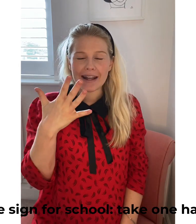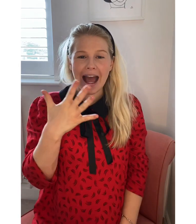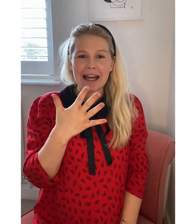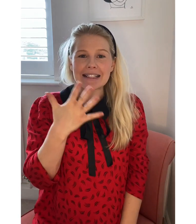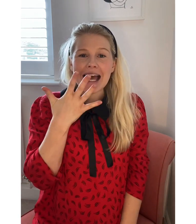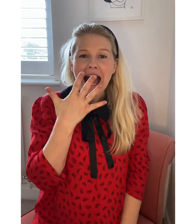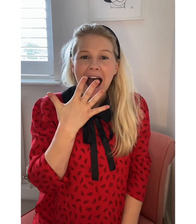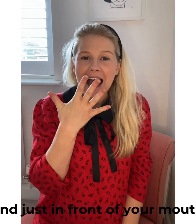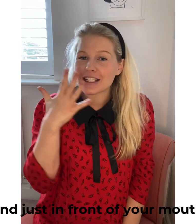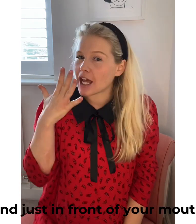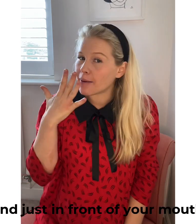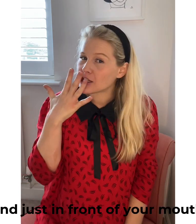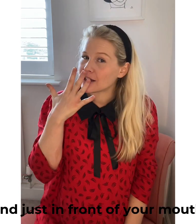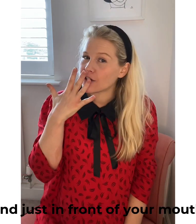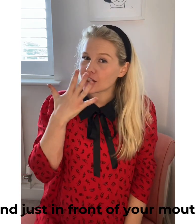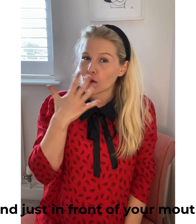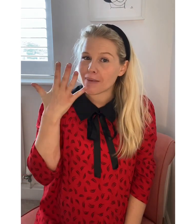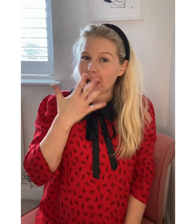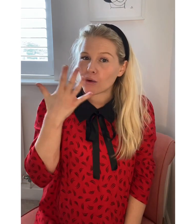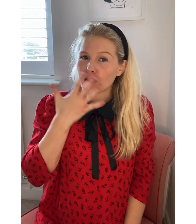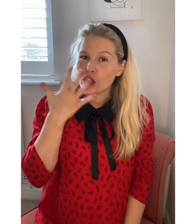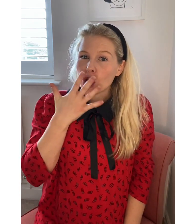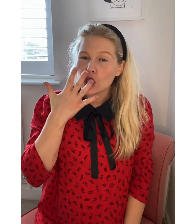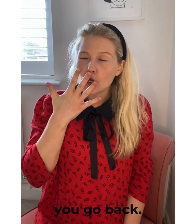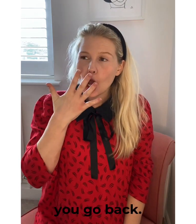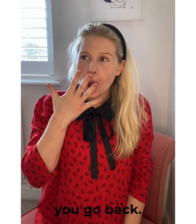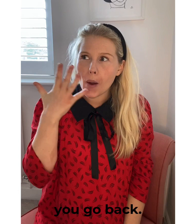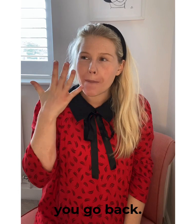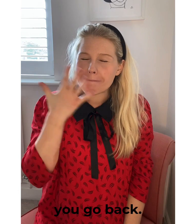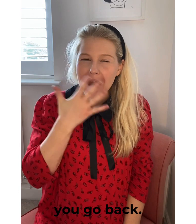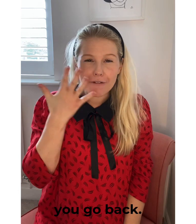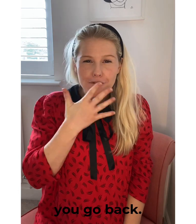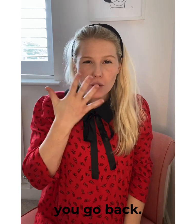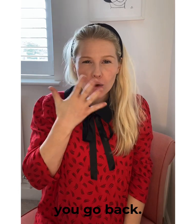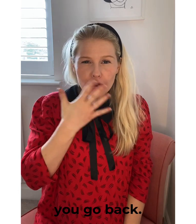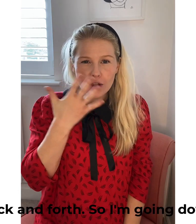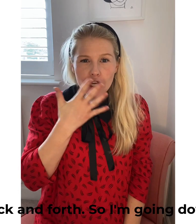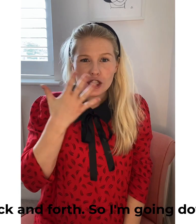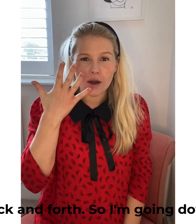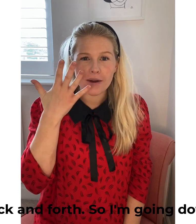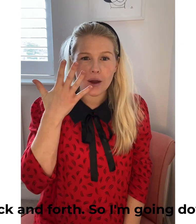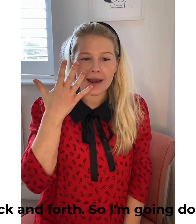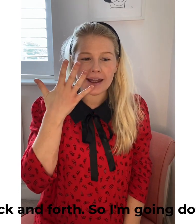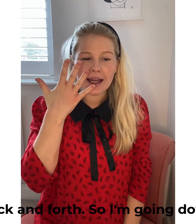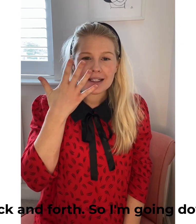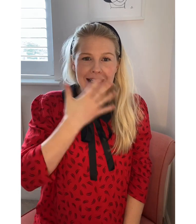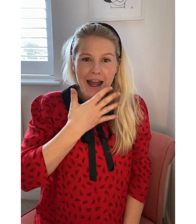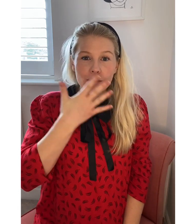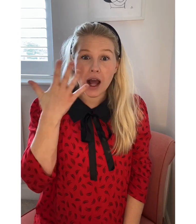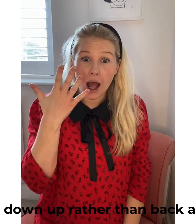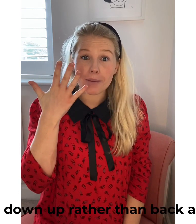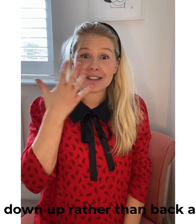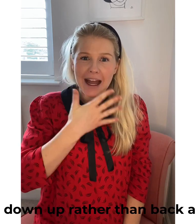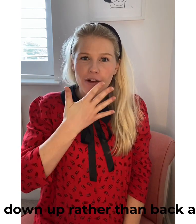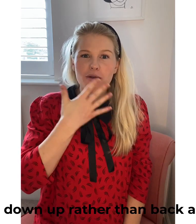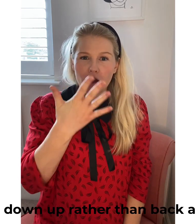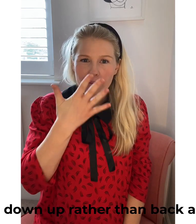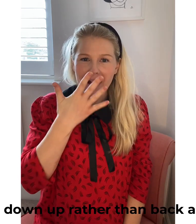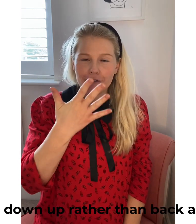hand and just in front of your mouth, you go back and forth. So I'm going down, up, rather than back and forth,